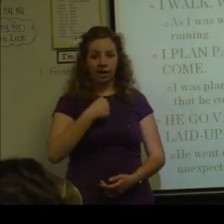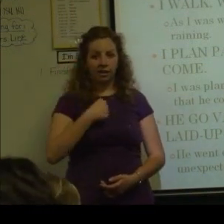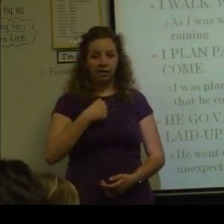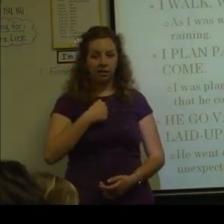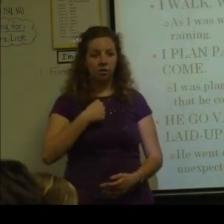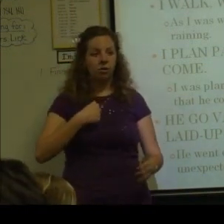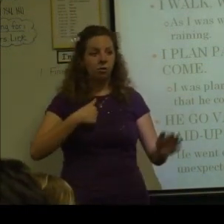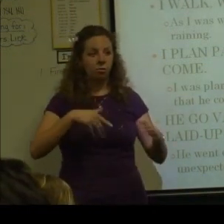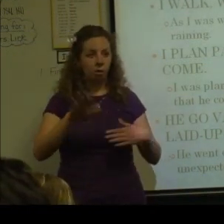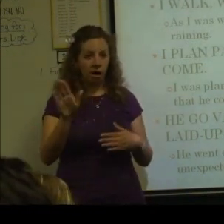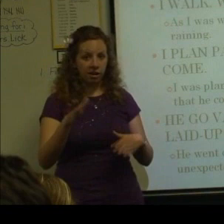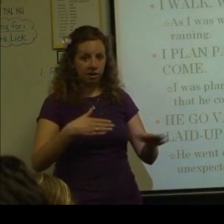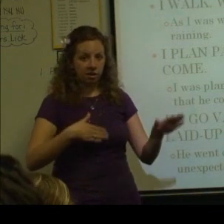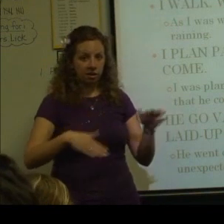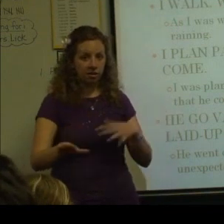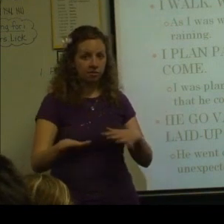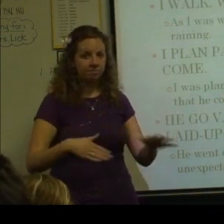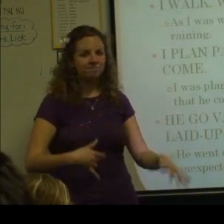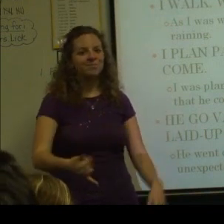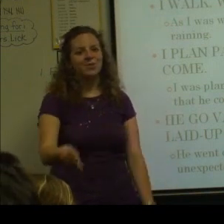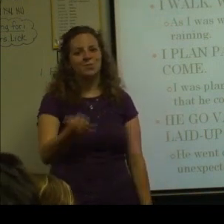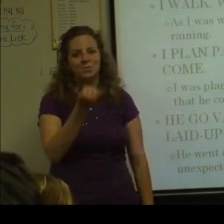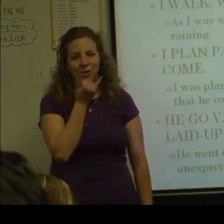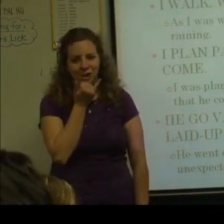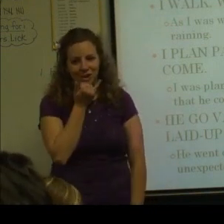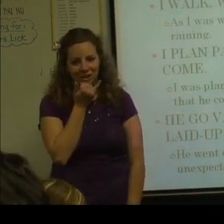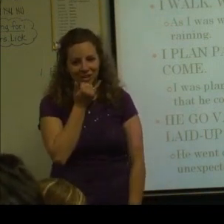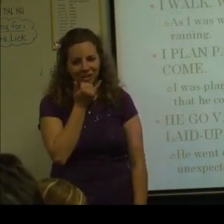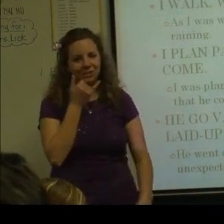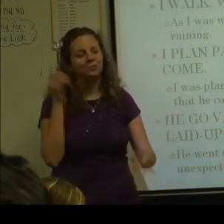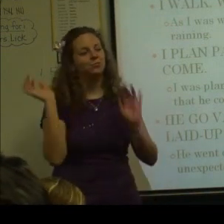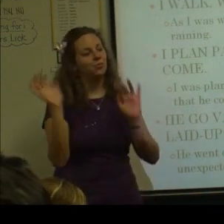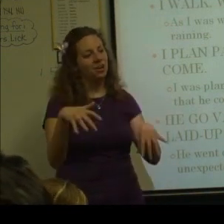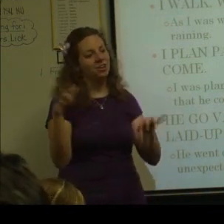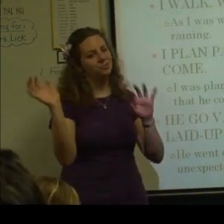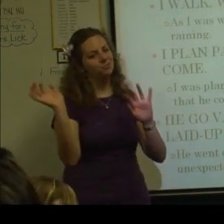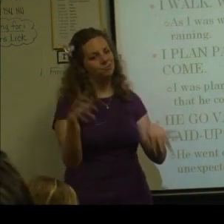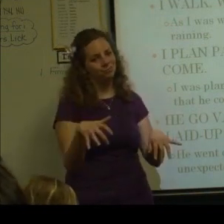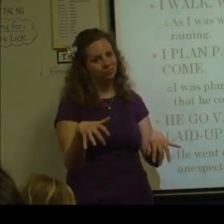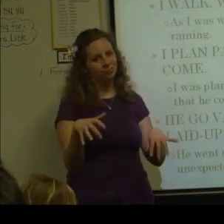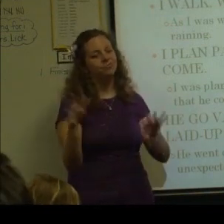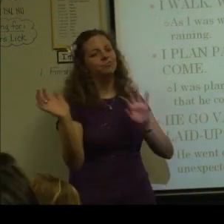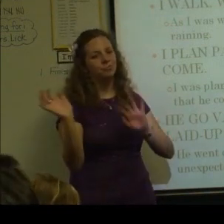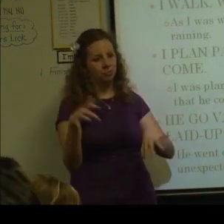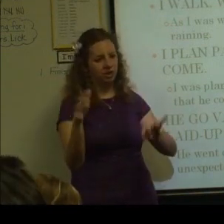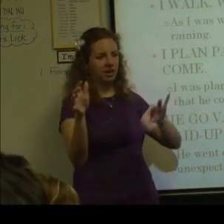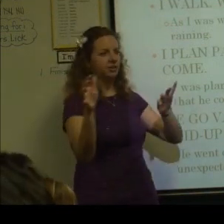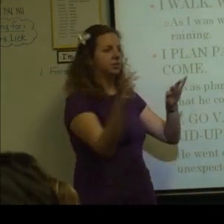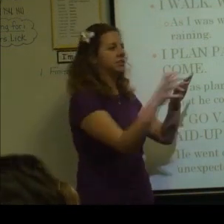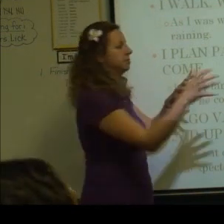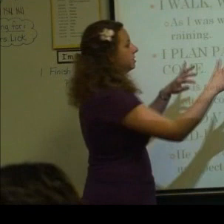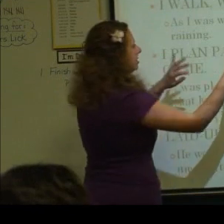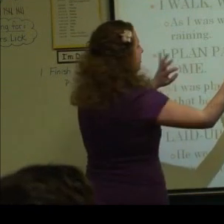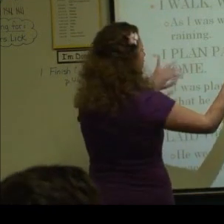I walk, wrong, rain. Right, yeah, so that's going to be the sign for